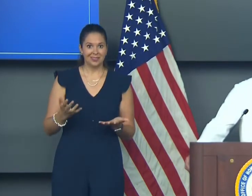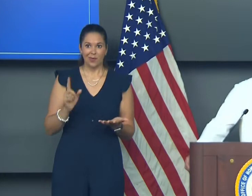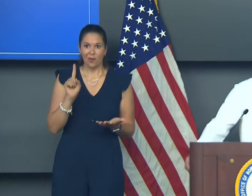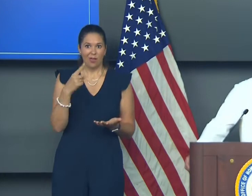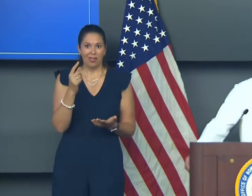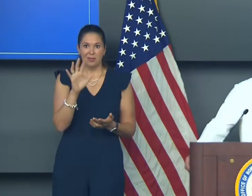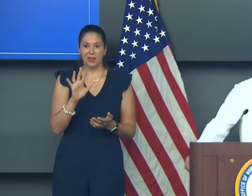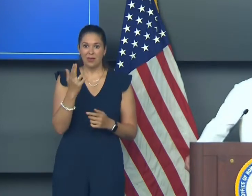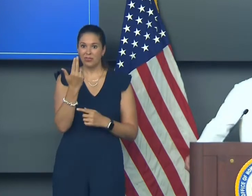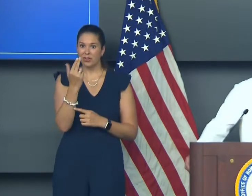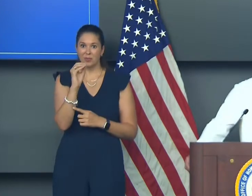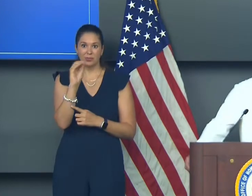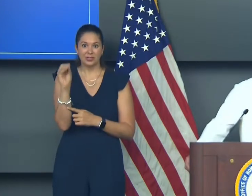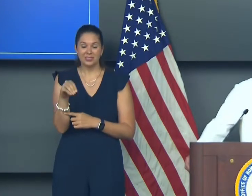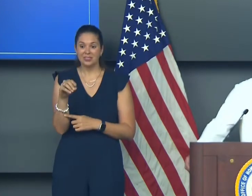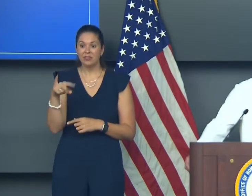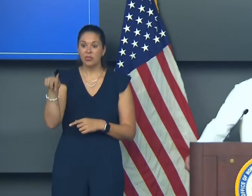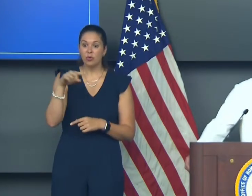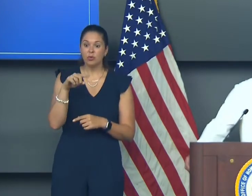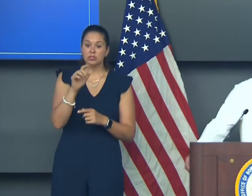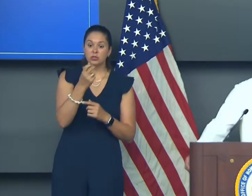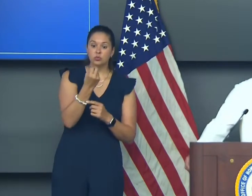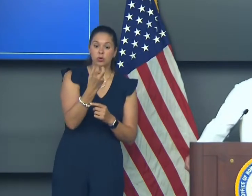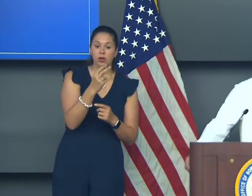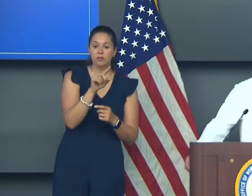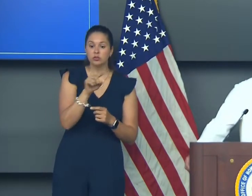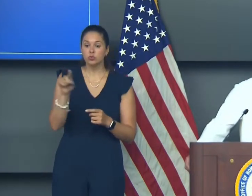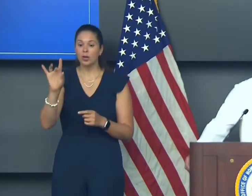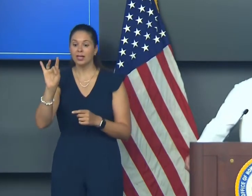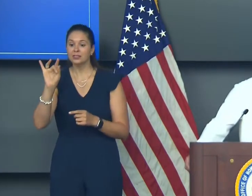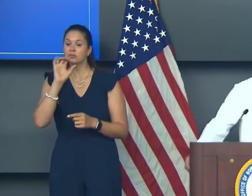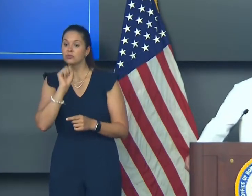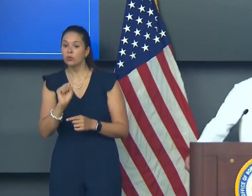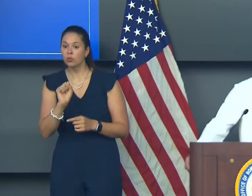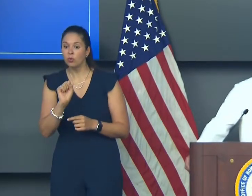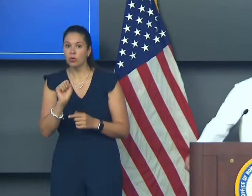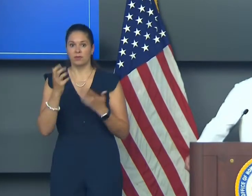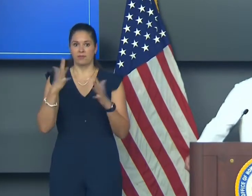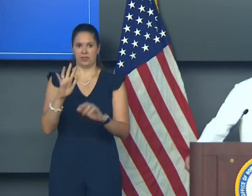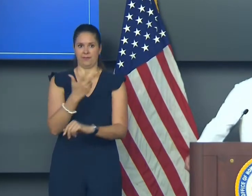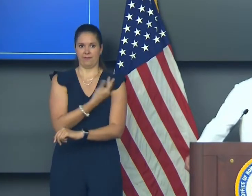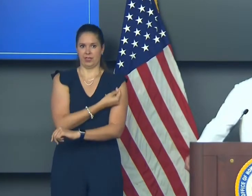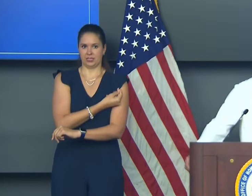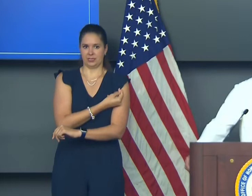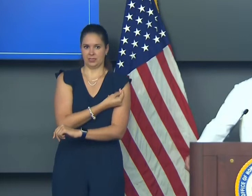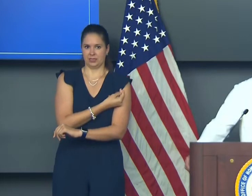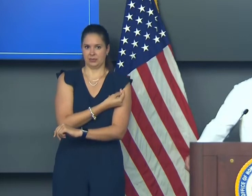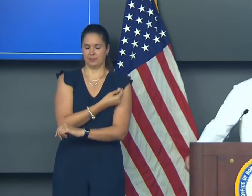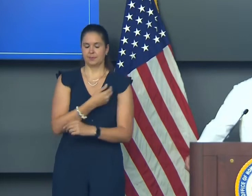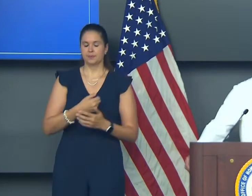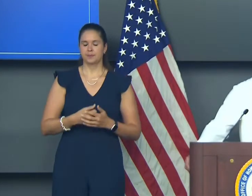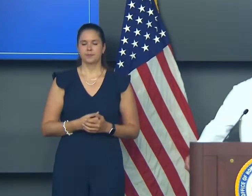Only about 13% of those between 12 and 18 years old are vaccinated.